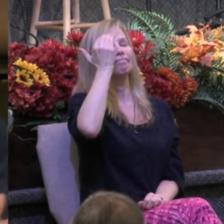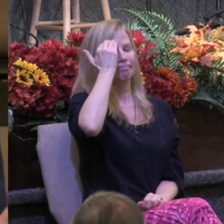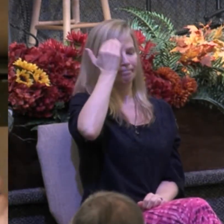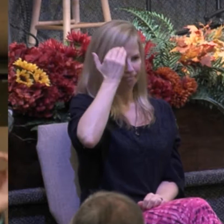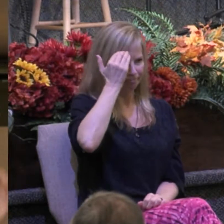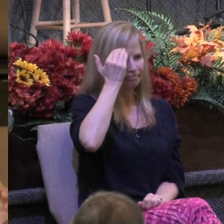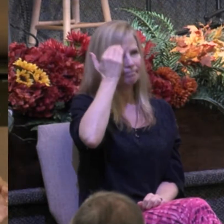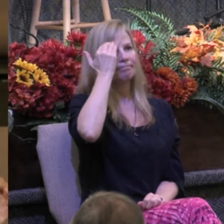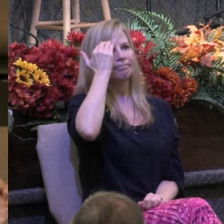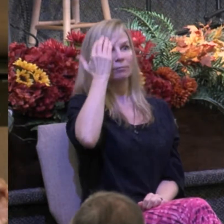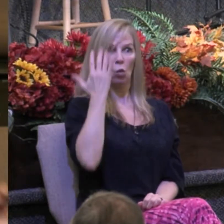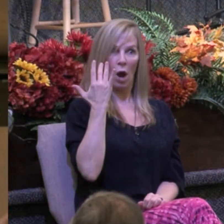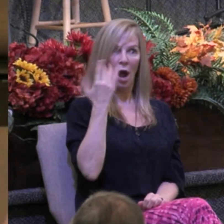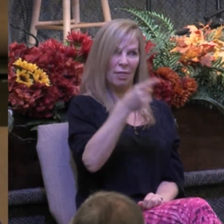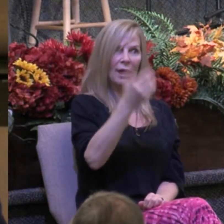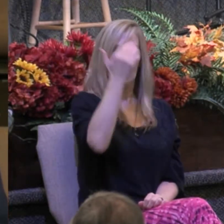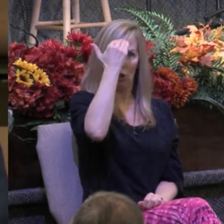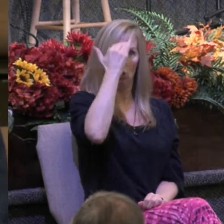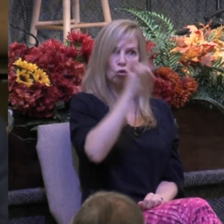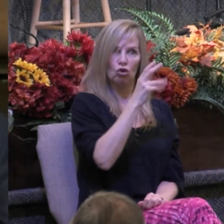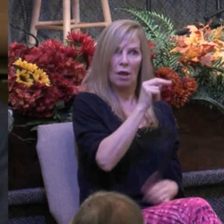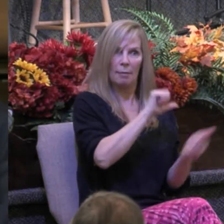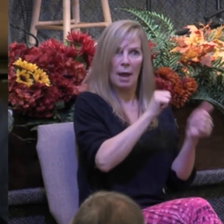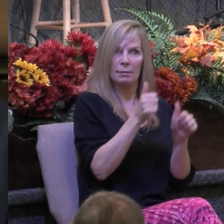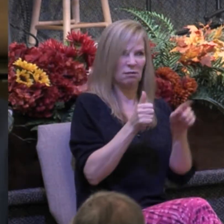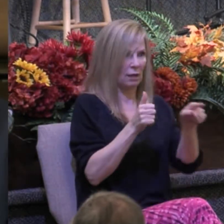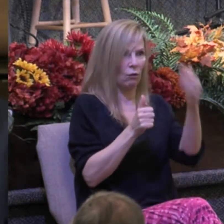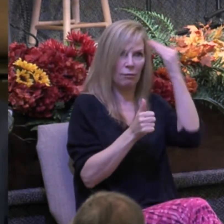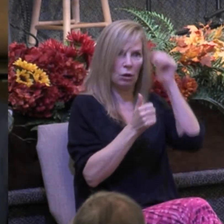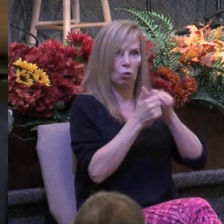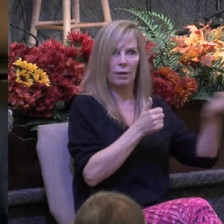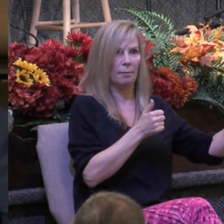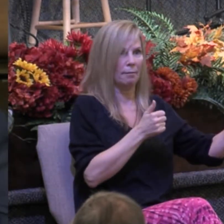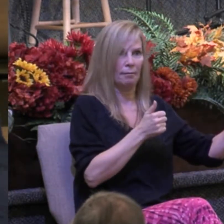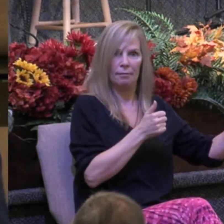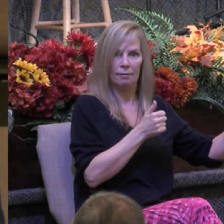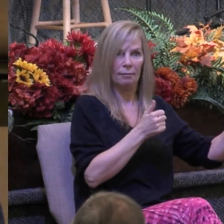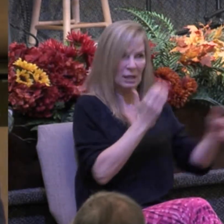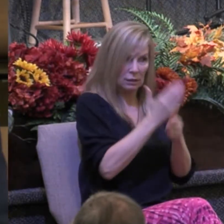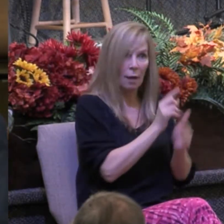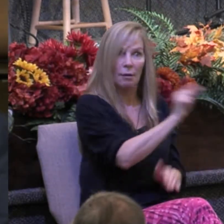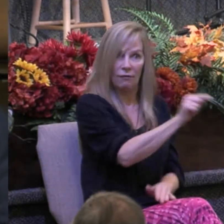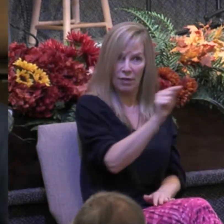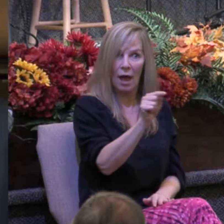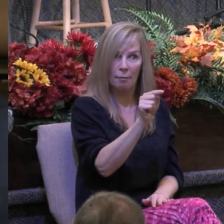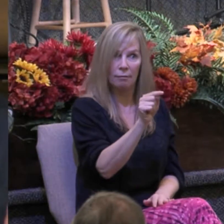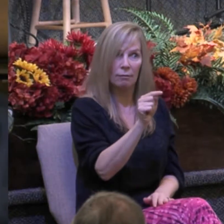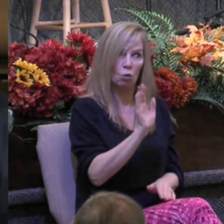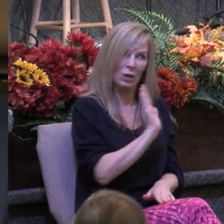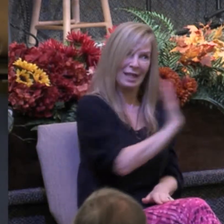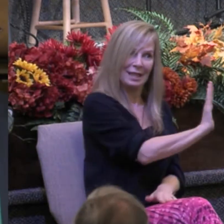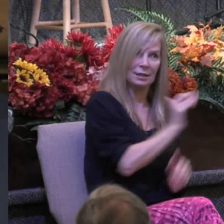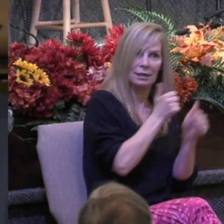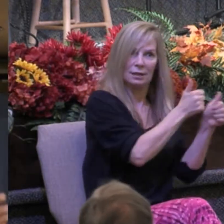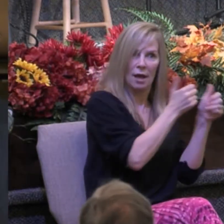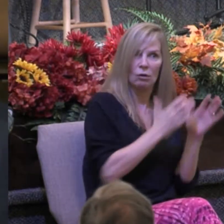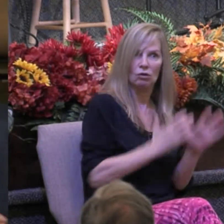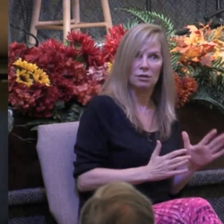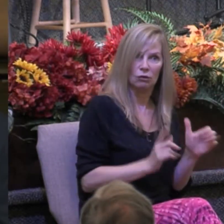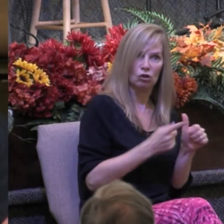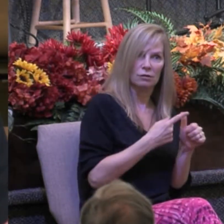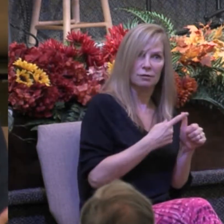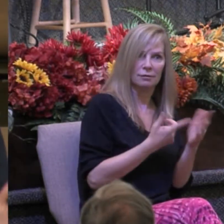is because they knew John. They were very familiar with John. In fact, some of them had been the disciples of John